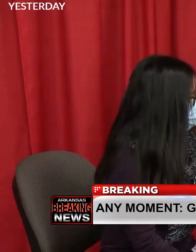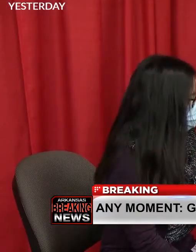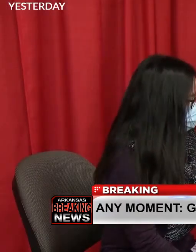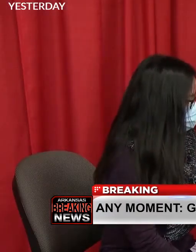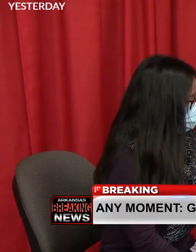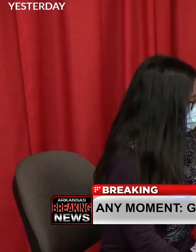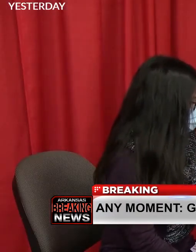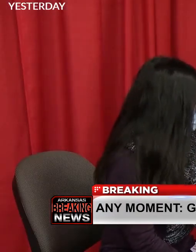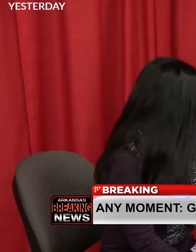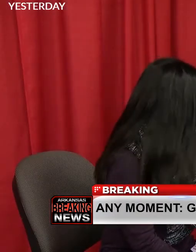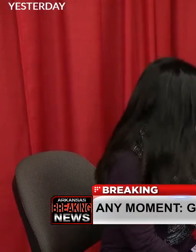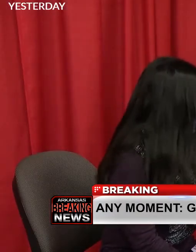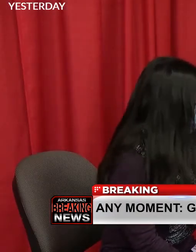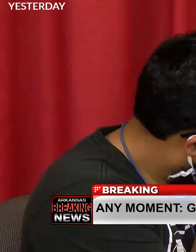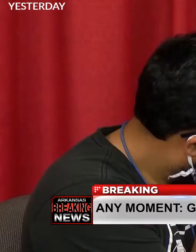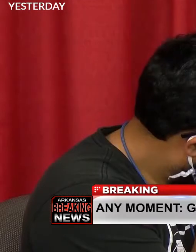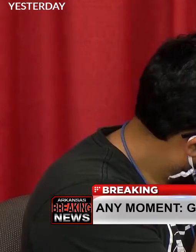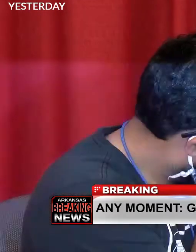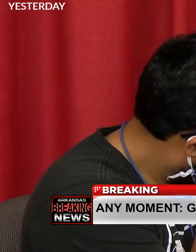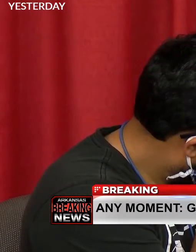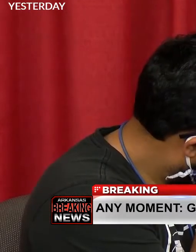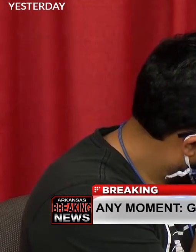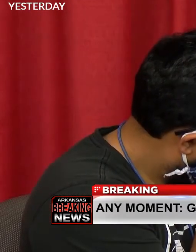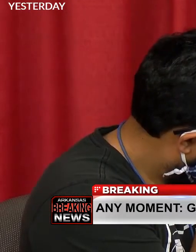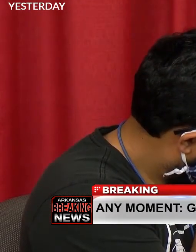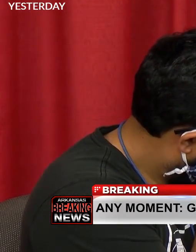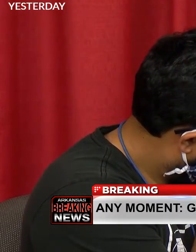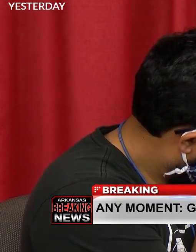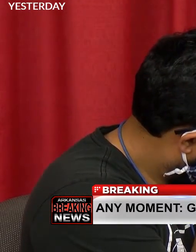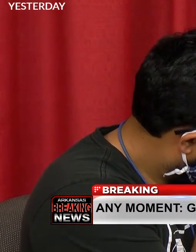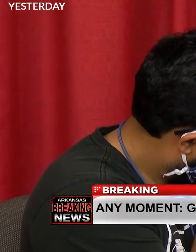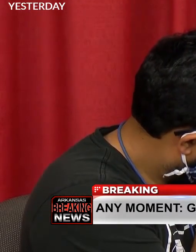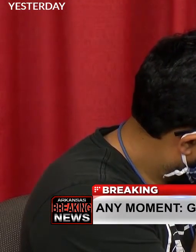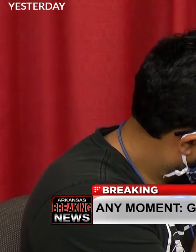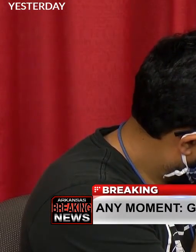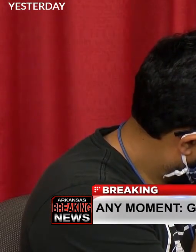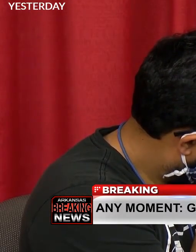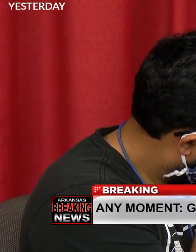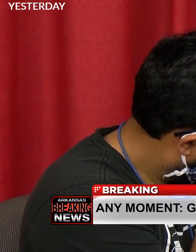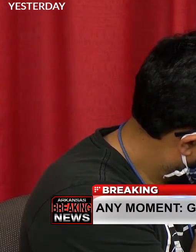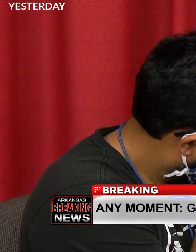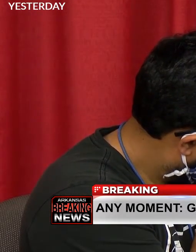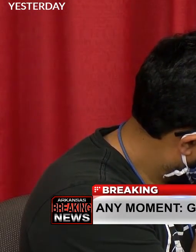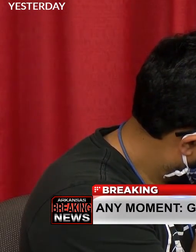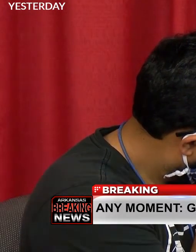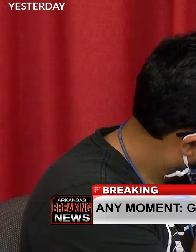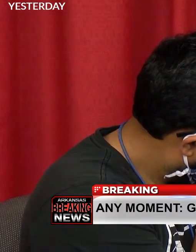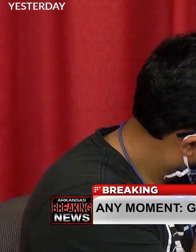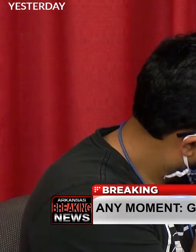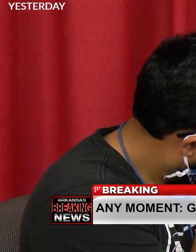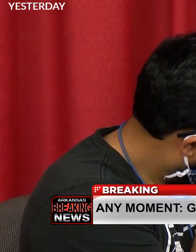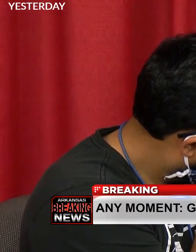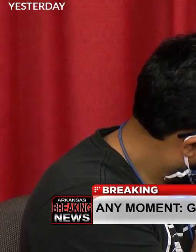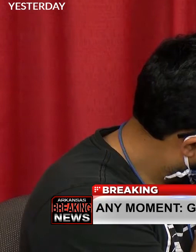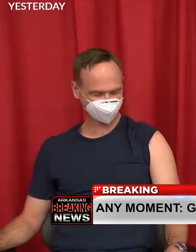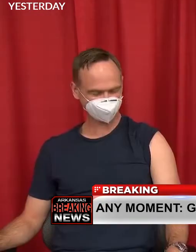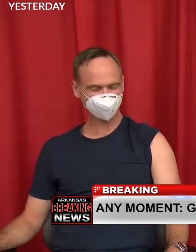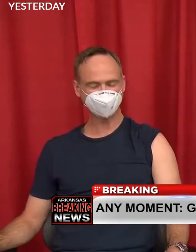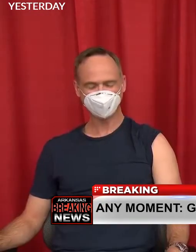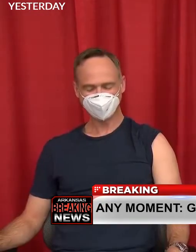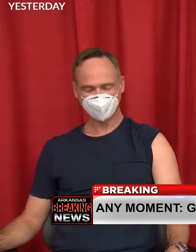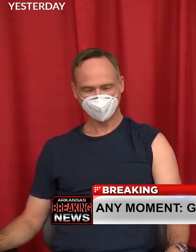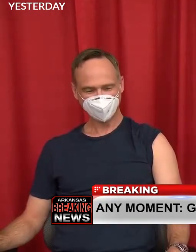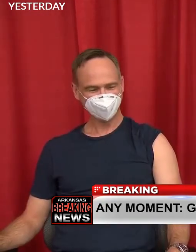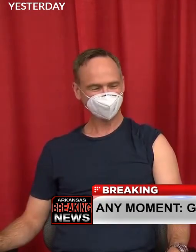there talking a little bit about receiving that vaccine just yesterday over the last 24 hours